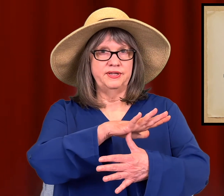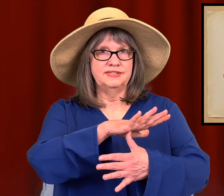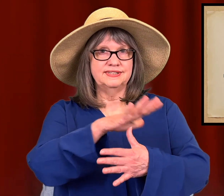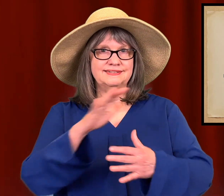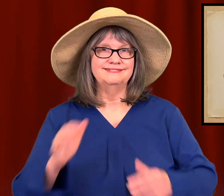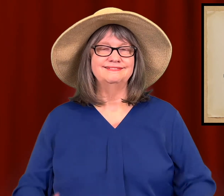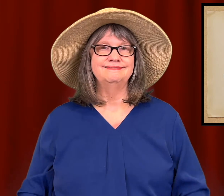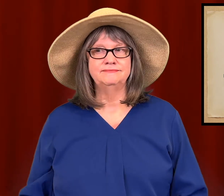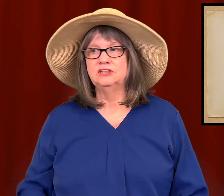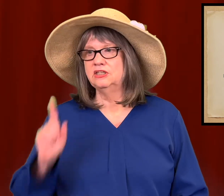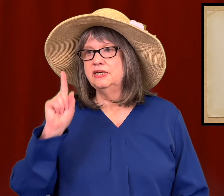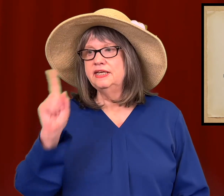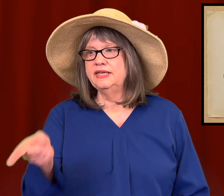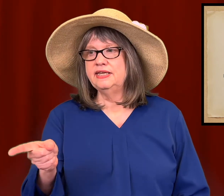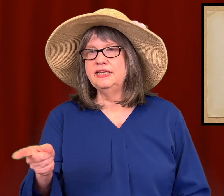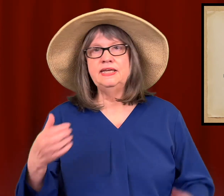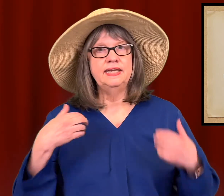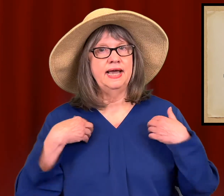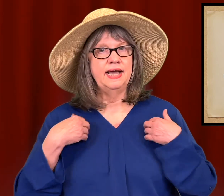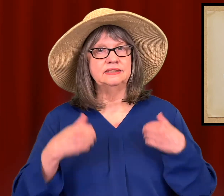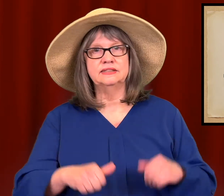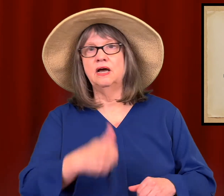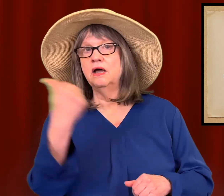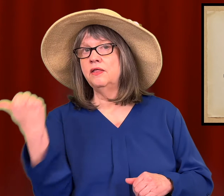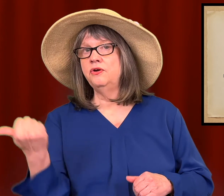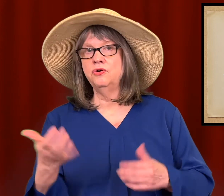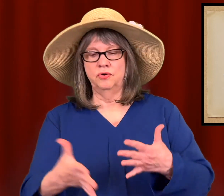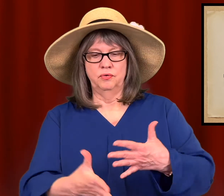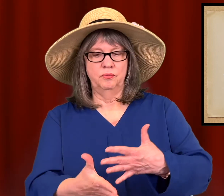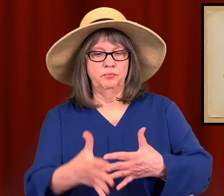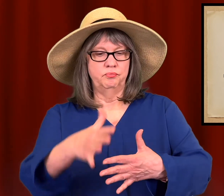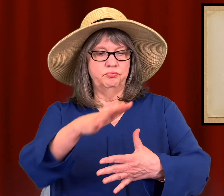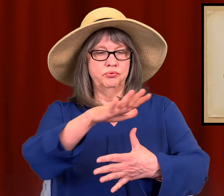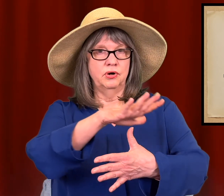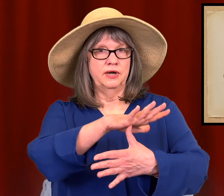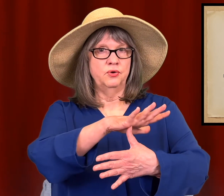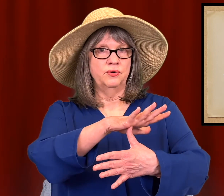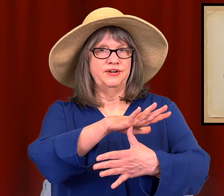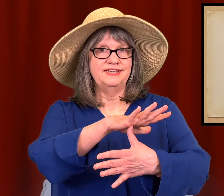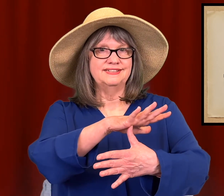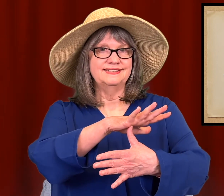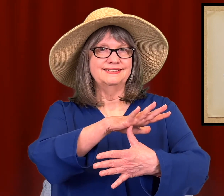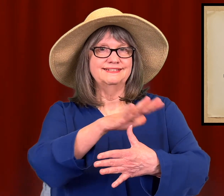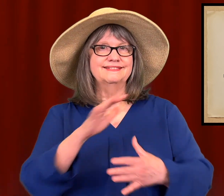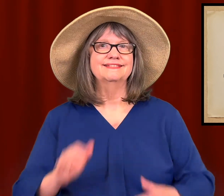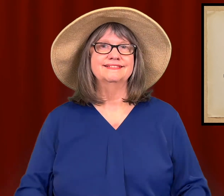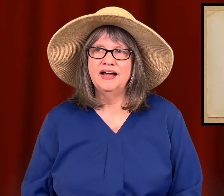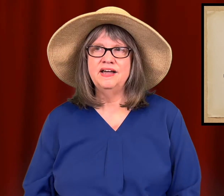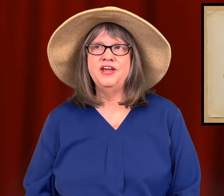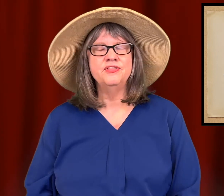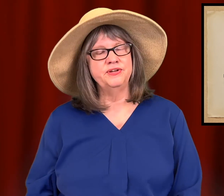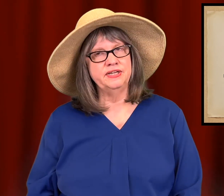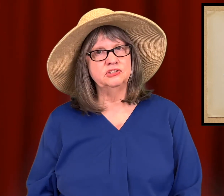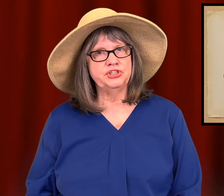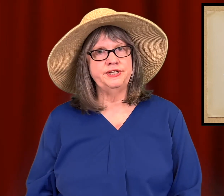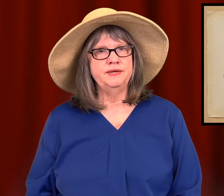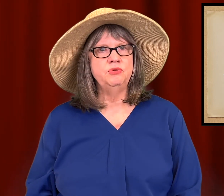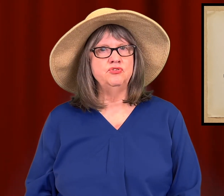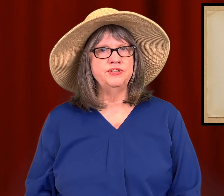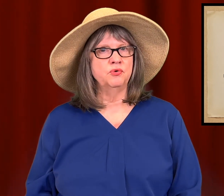priorities. He has other priorities. Another English idiom using the